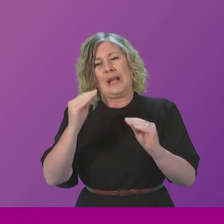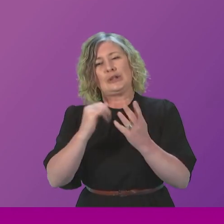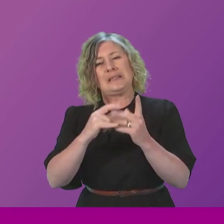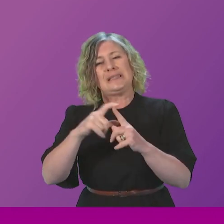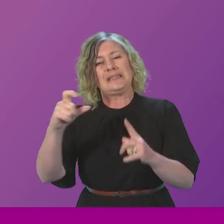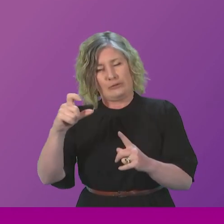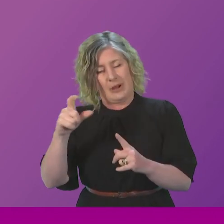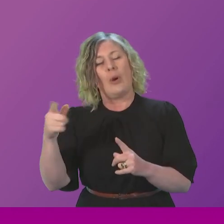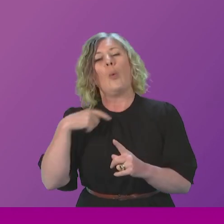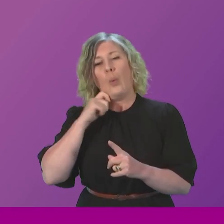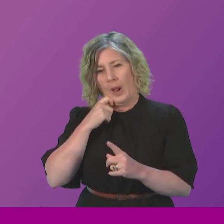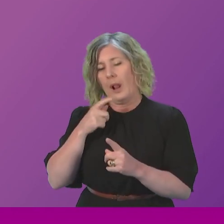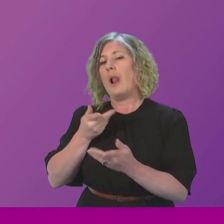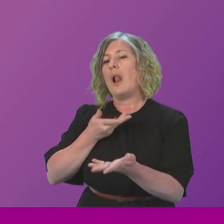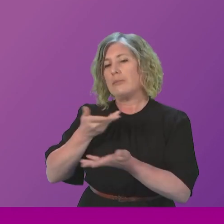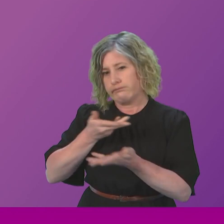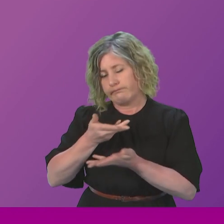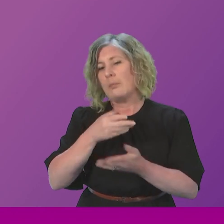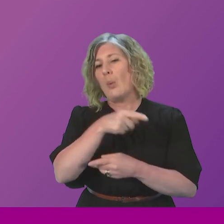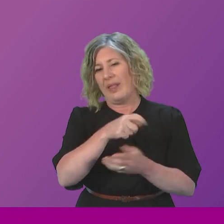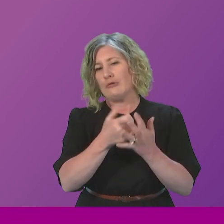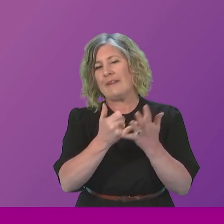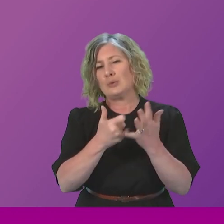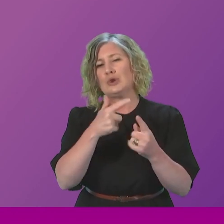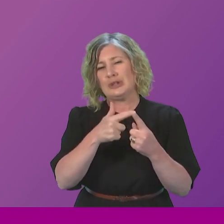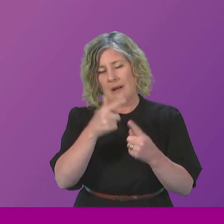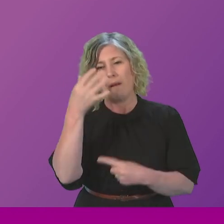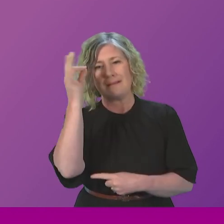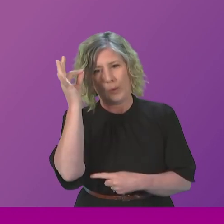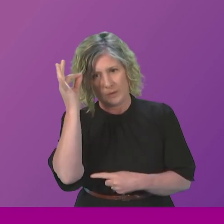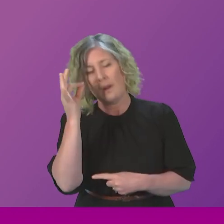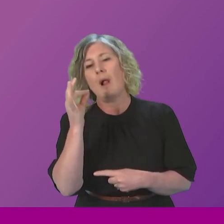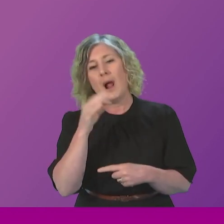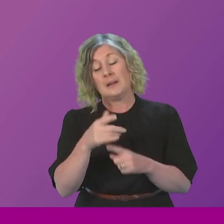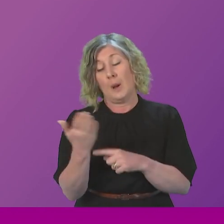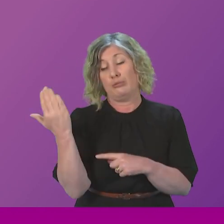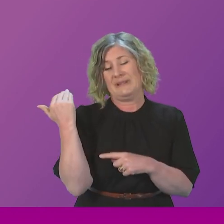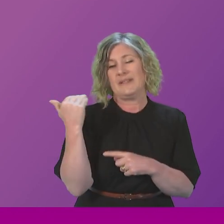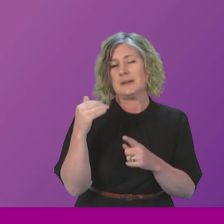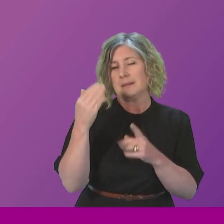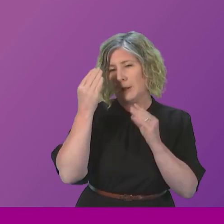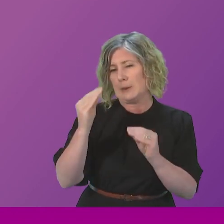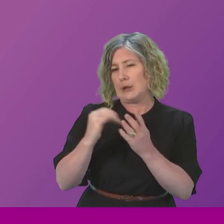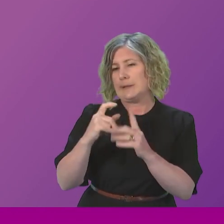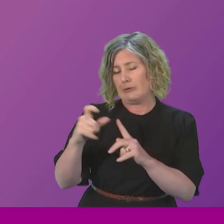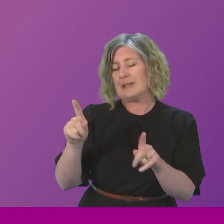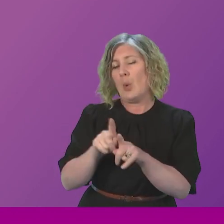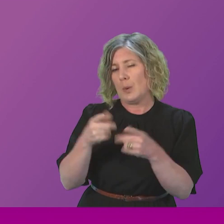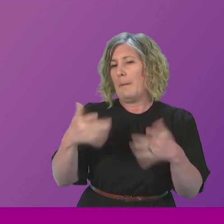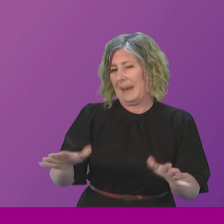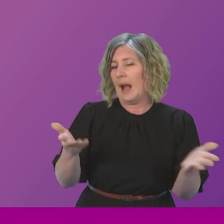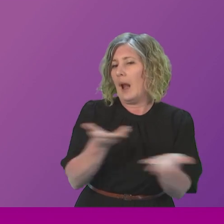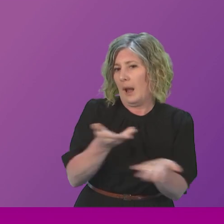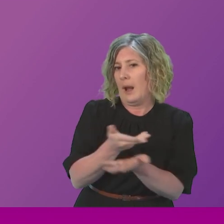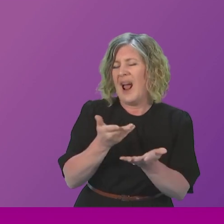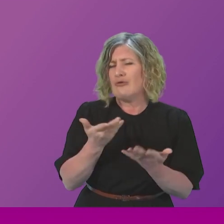will discuss and have those discussions with Renfrewshire where we can. I know the previous Education Secretary was involved in discussions. These are, of course, local